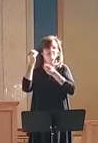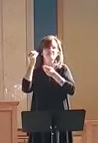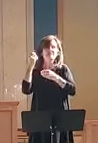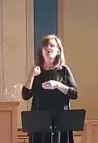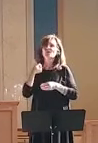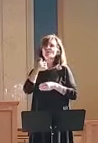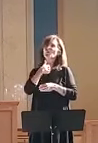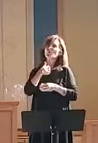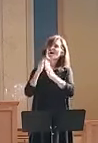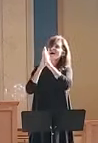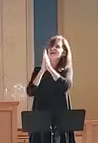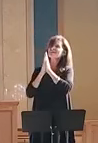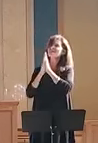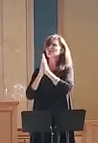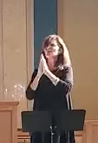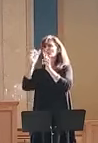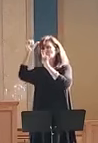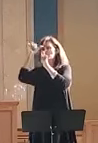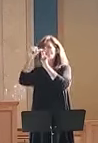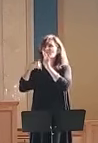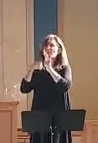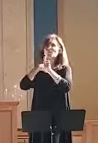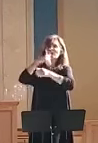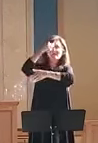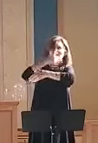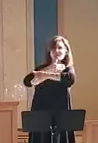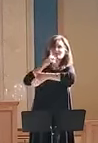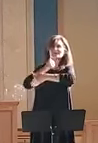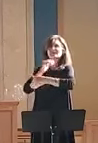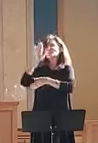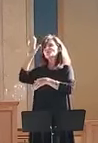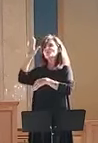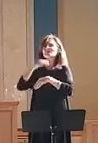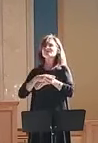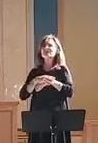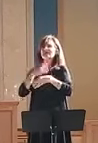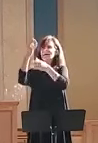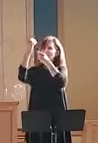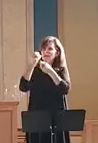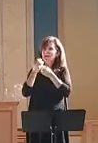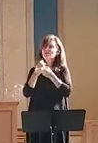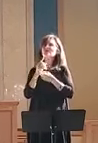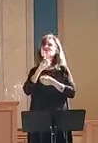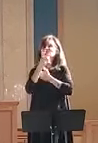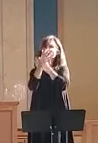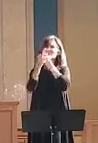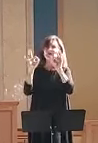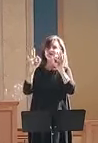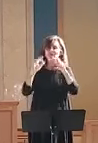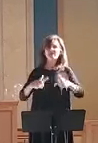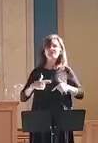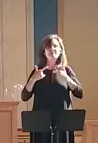daughters, the granting of true freedom, the life of God in the very Eucharist.